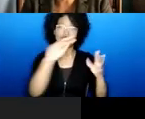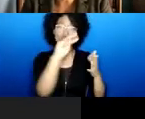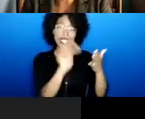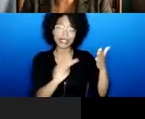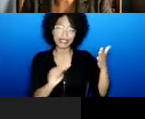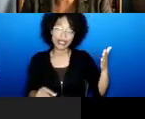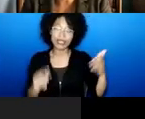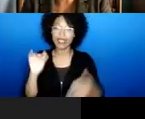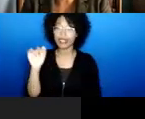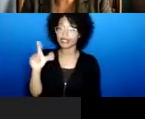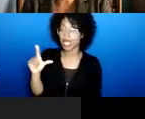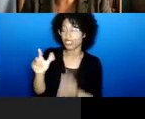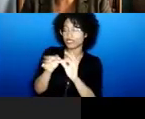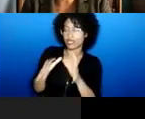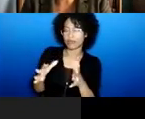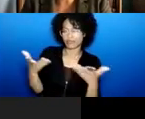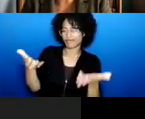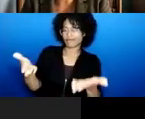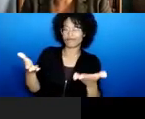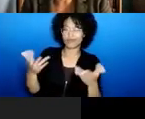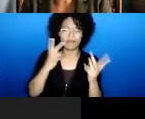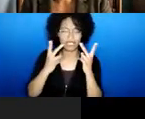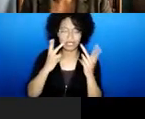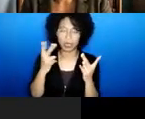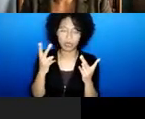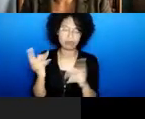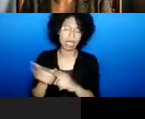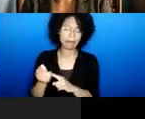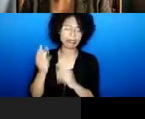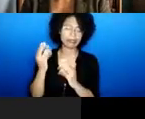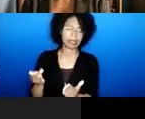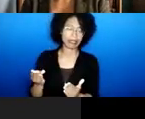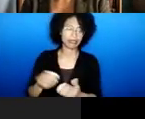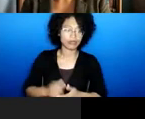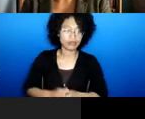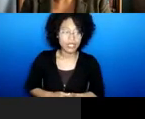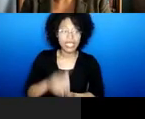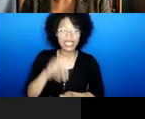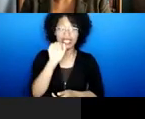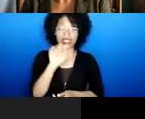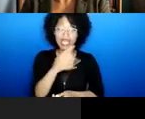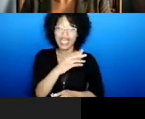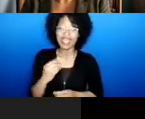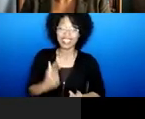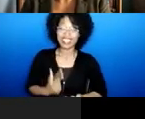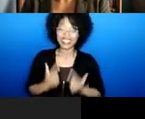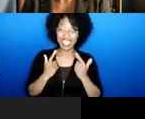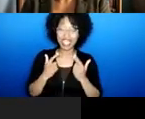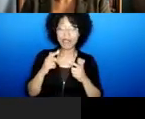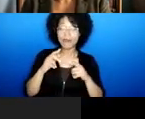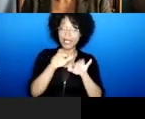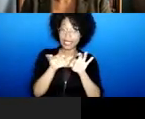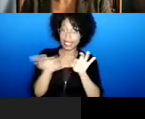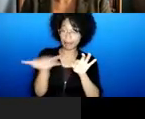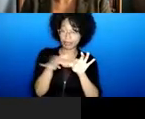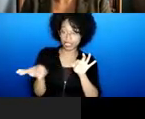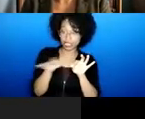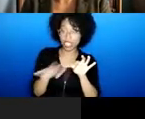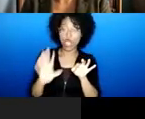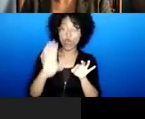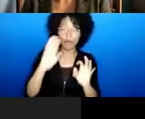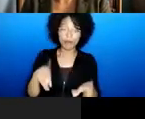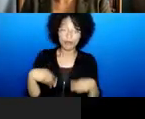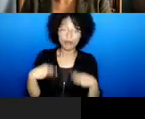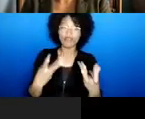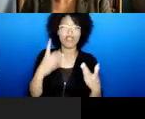visible. There's nothing you have to do to make them visible. ASL live and live captioning will be provided